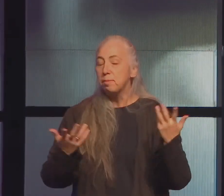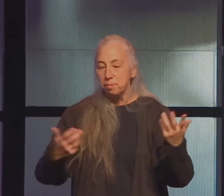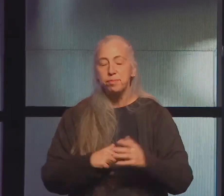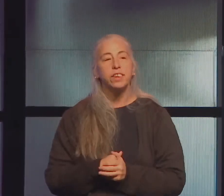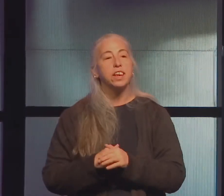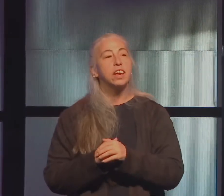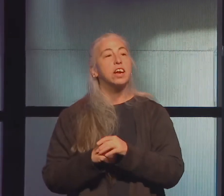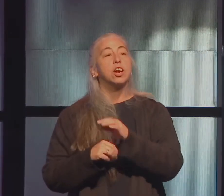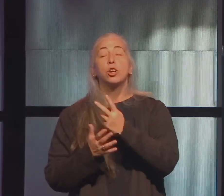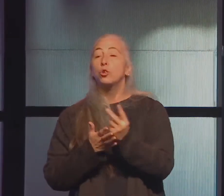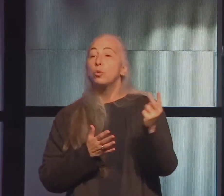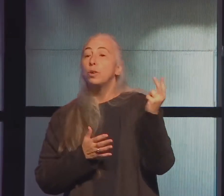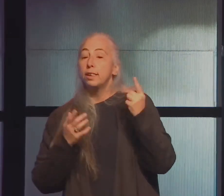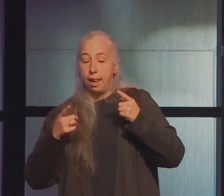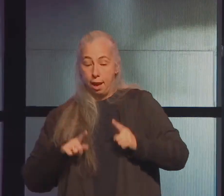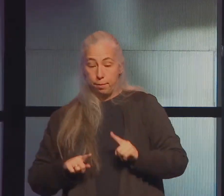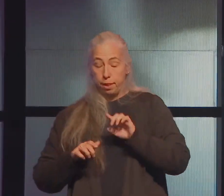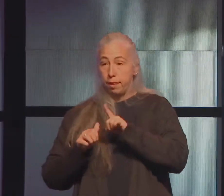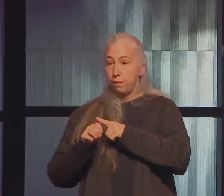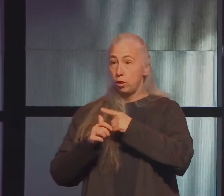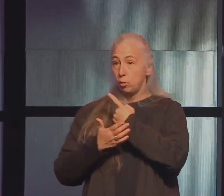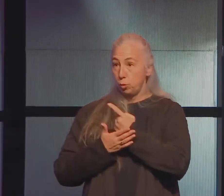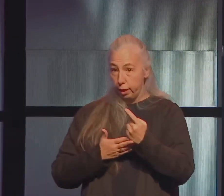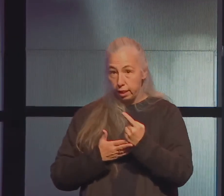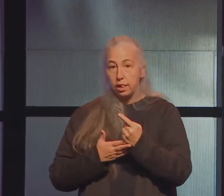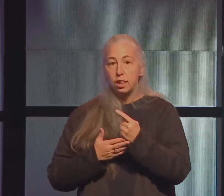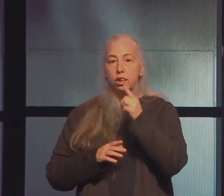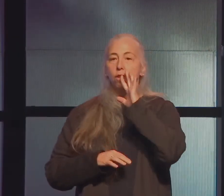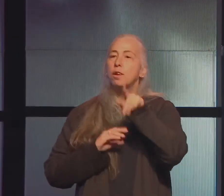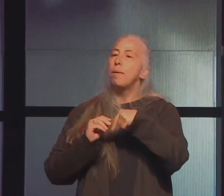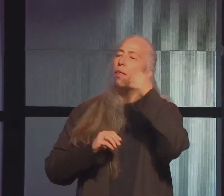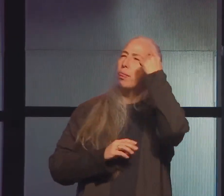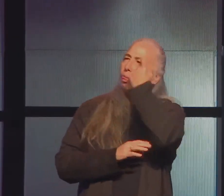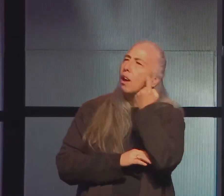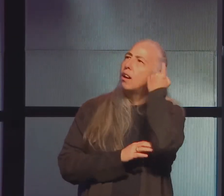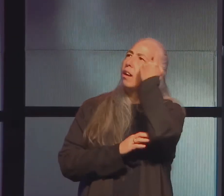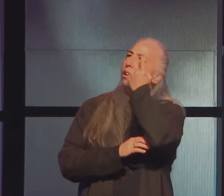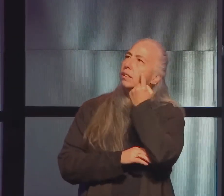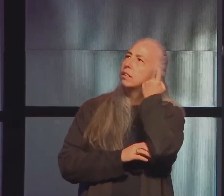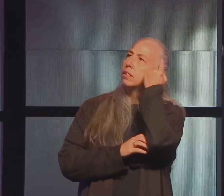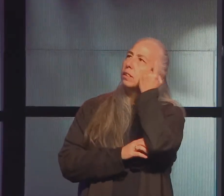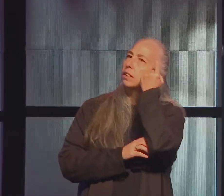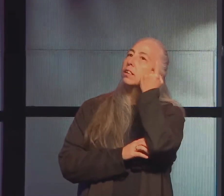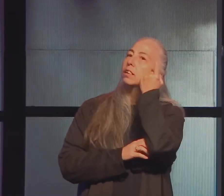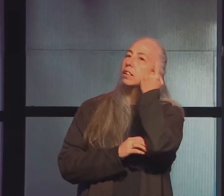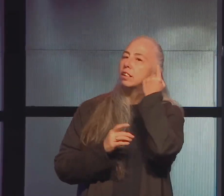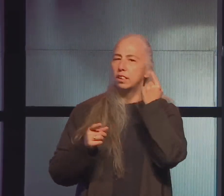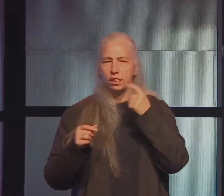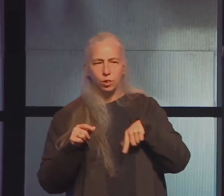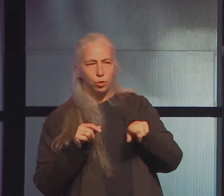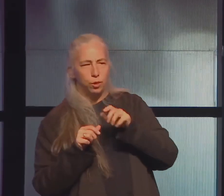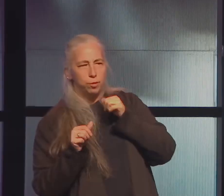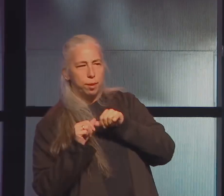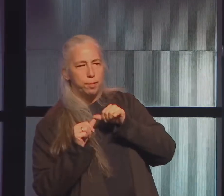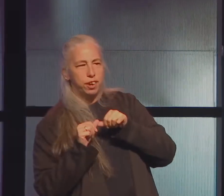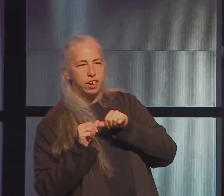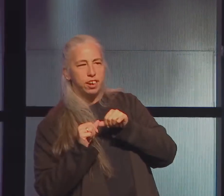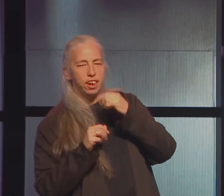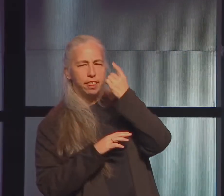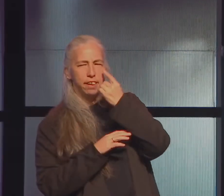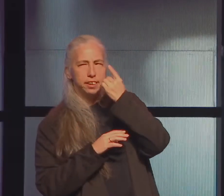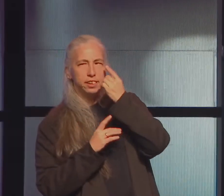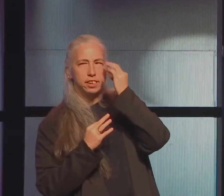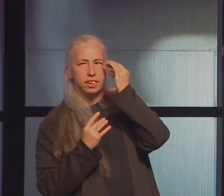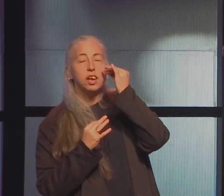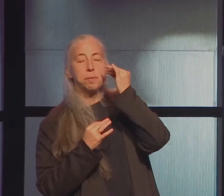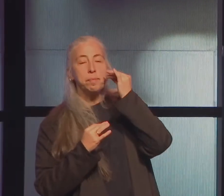Well, 2 weeks ago, we started week 1, and we talked about our thoughts. Give you a second. Do you remember that? We talked about our